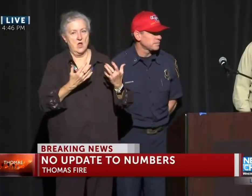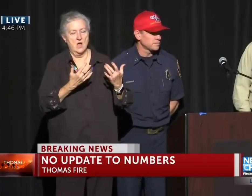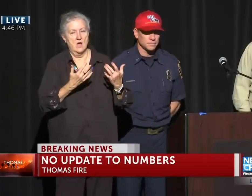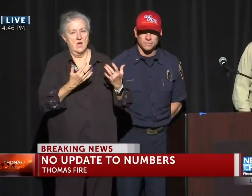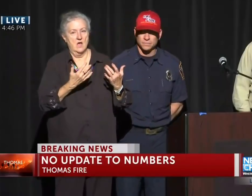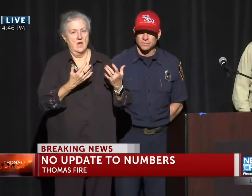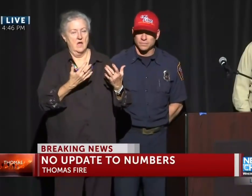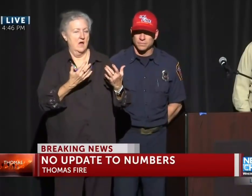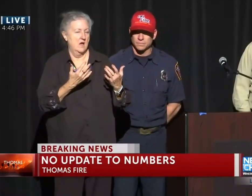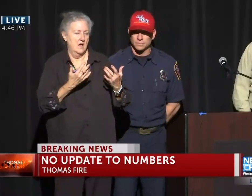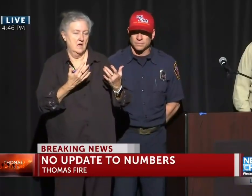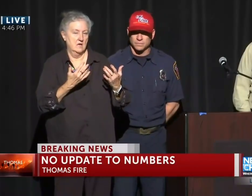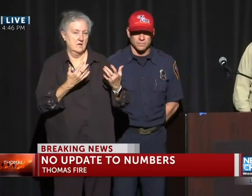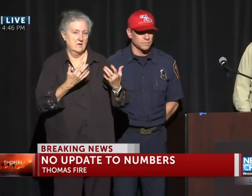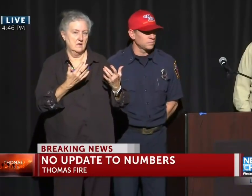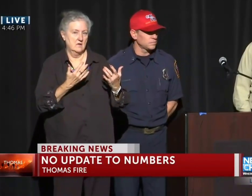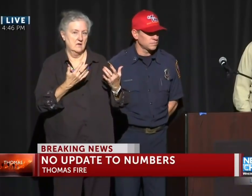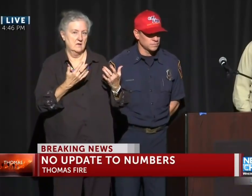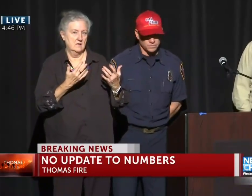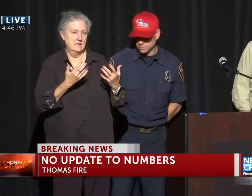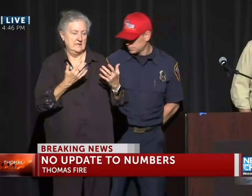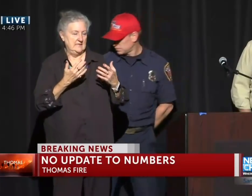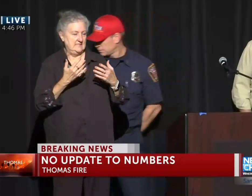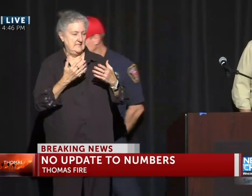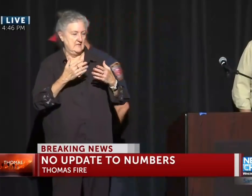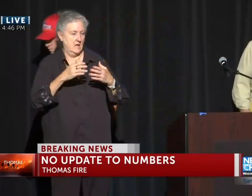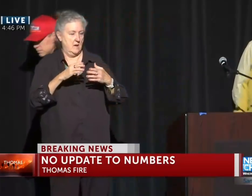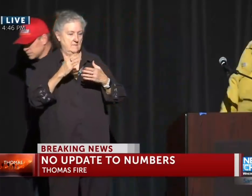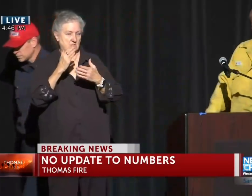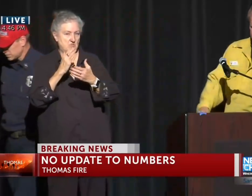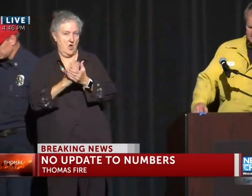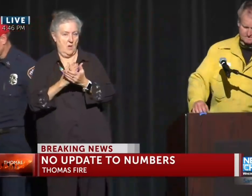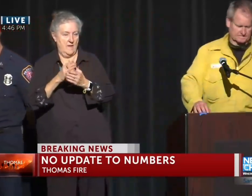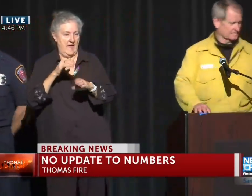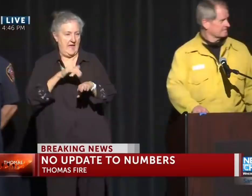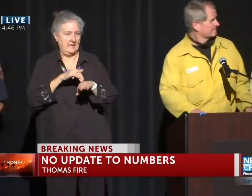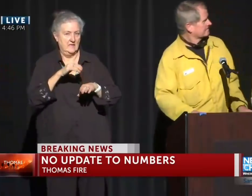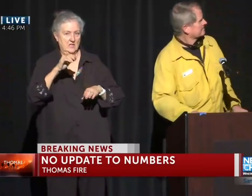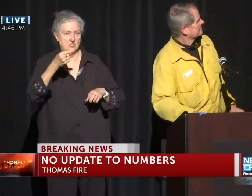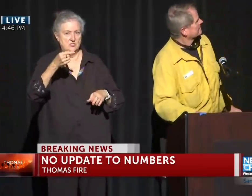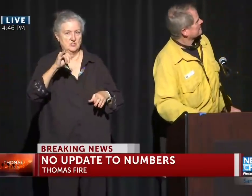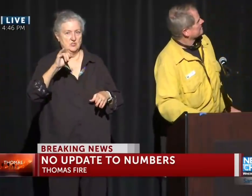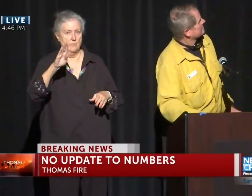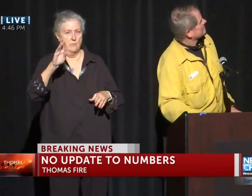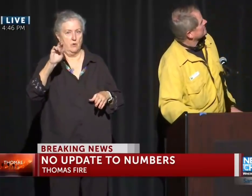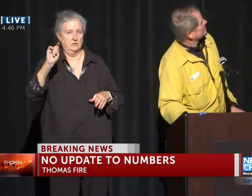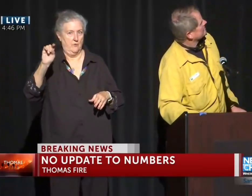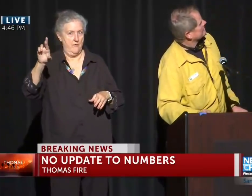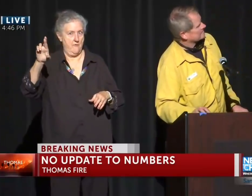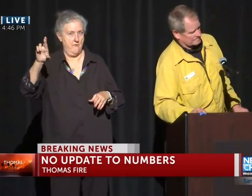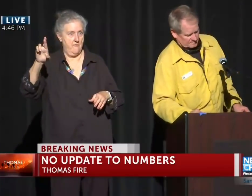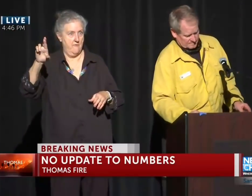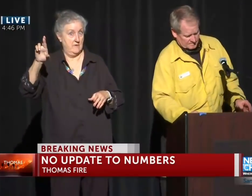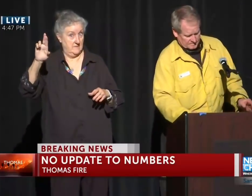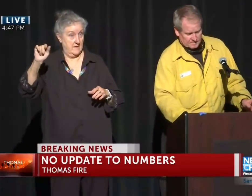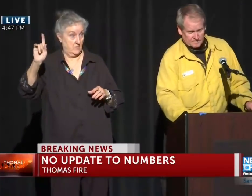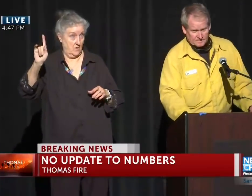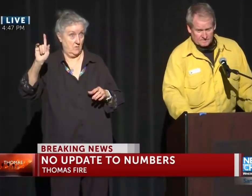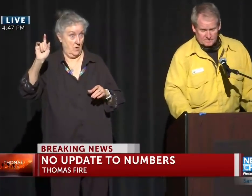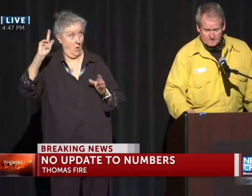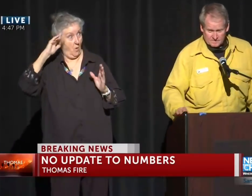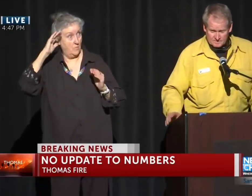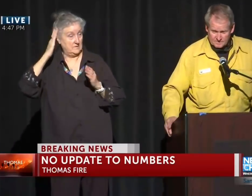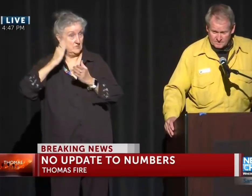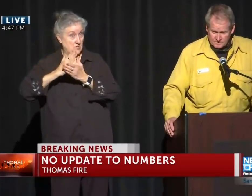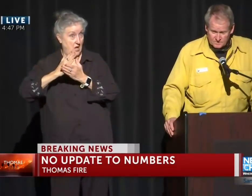and is it a break at Gibraltar, and is that where we're hoping to